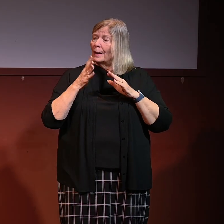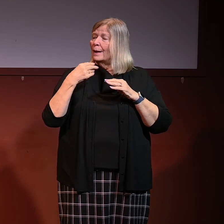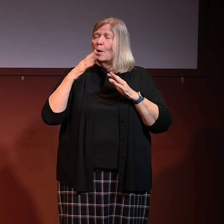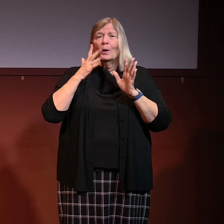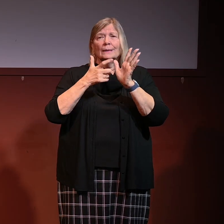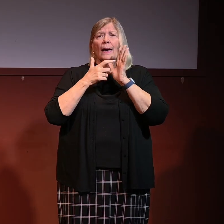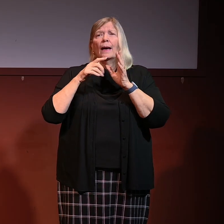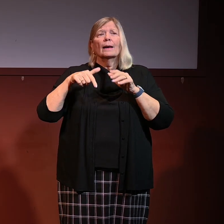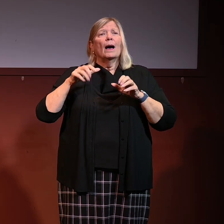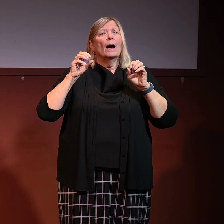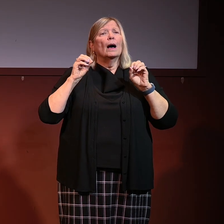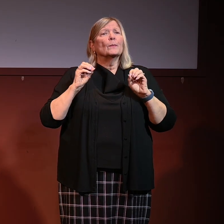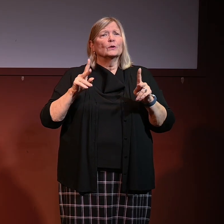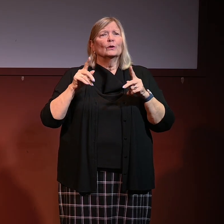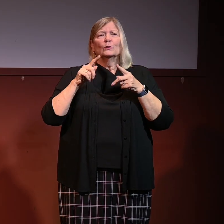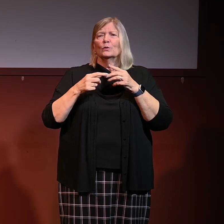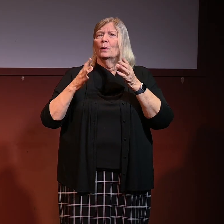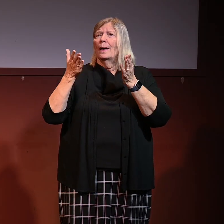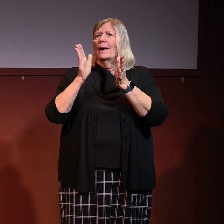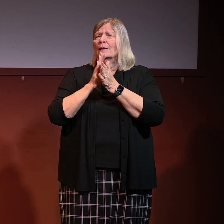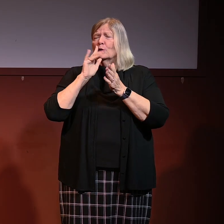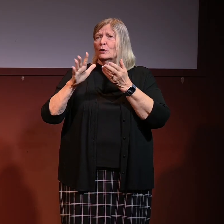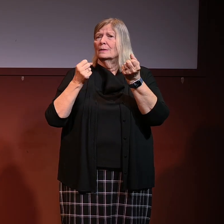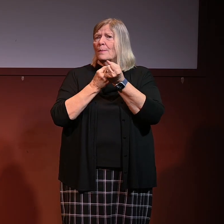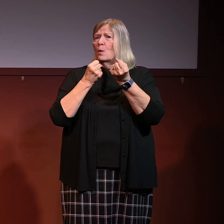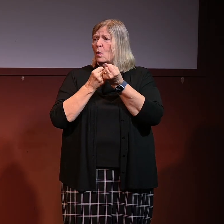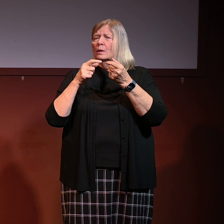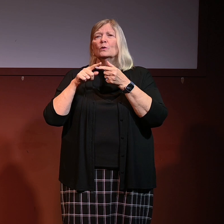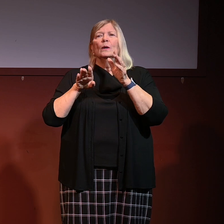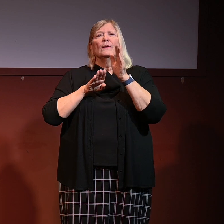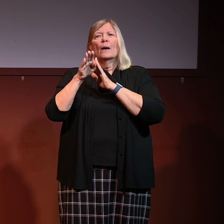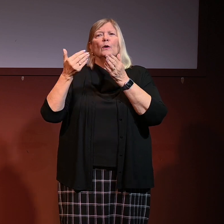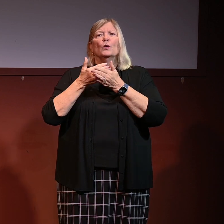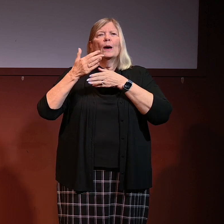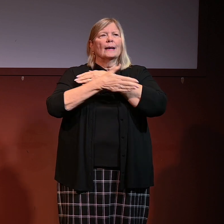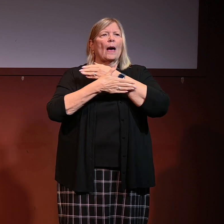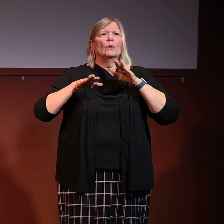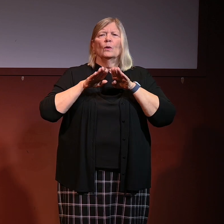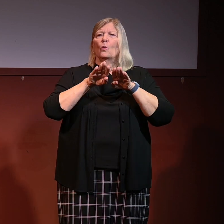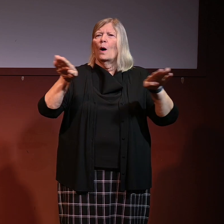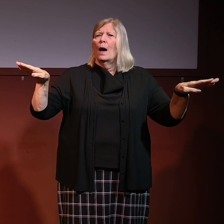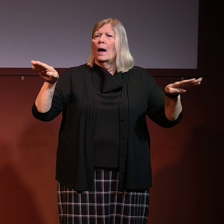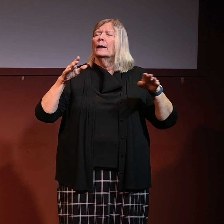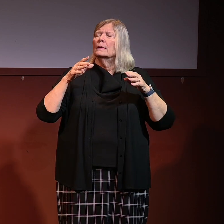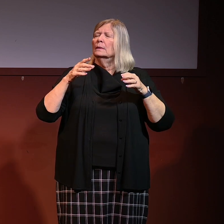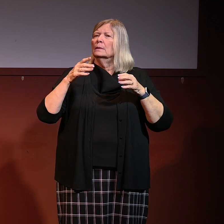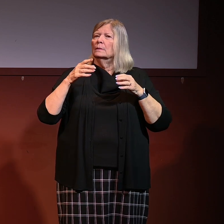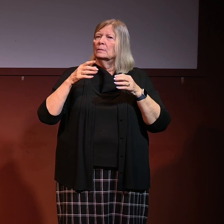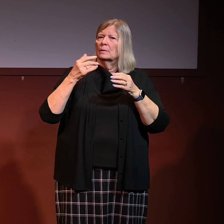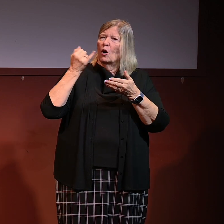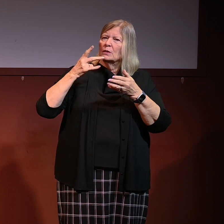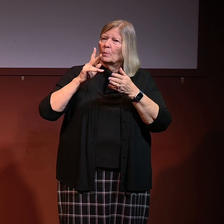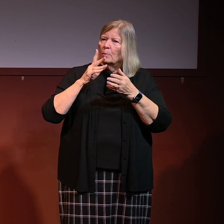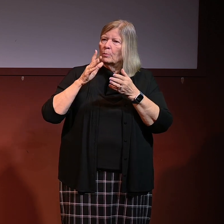this opportunity to enlist your support. The Arts Council is leading an effort to develop a new county-wide arts and culture plan, and we need your